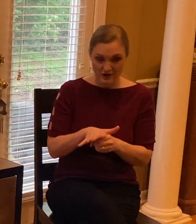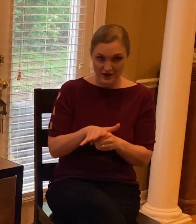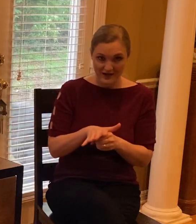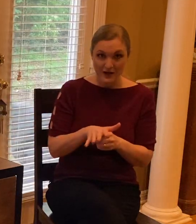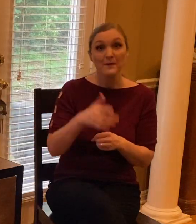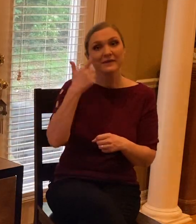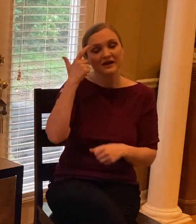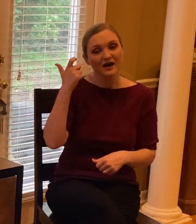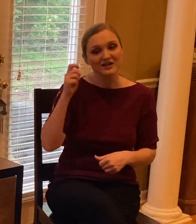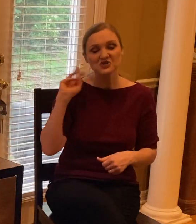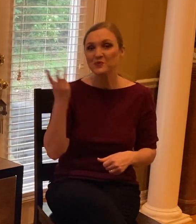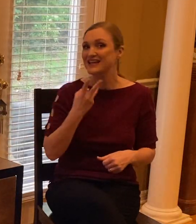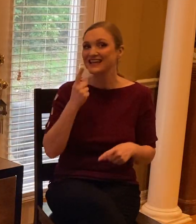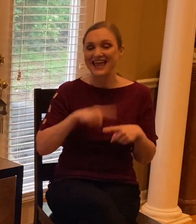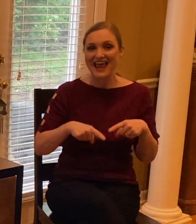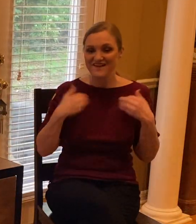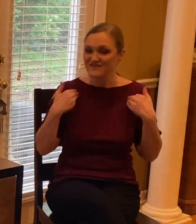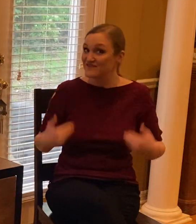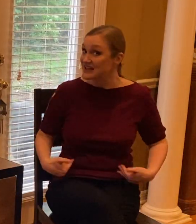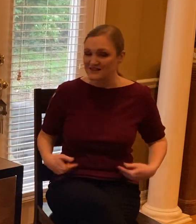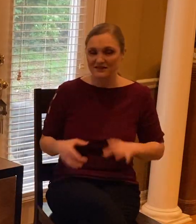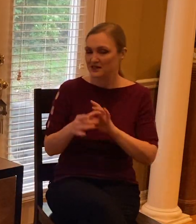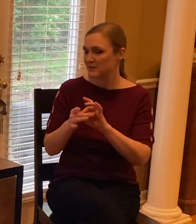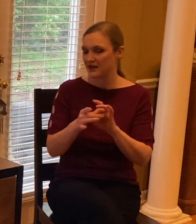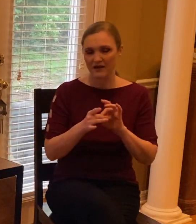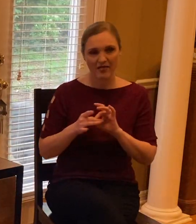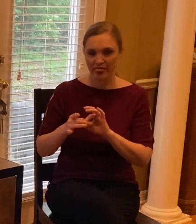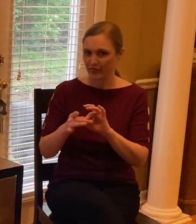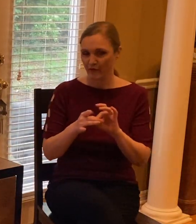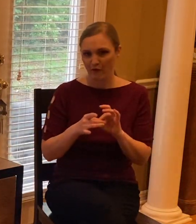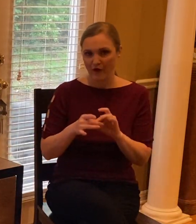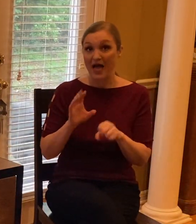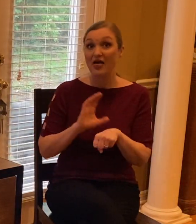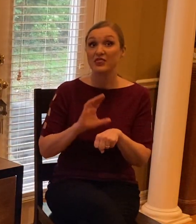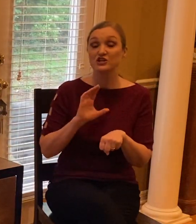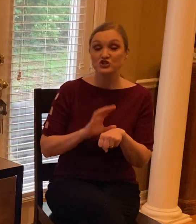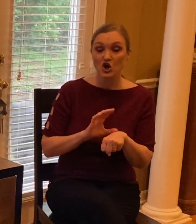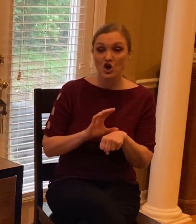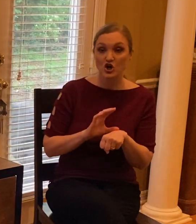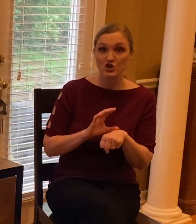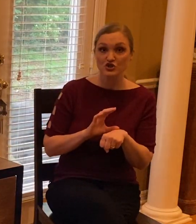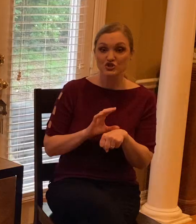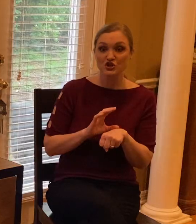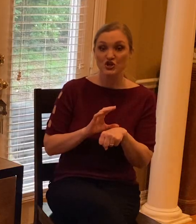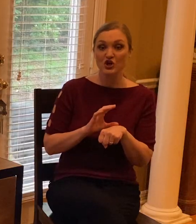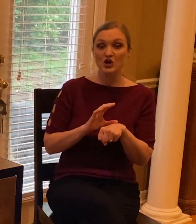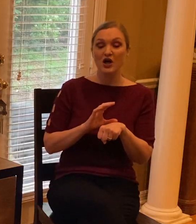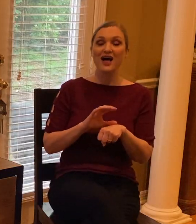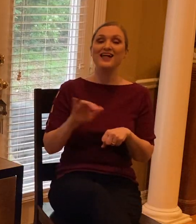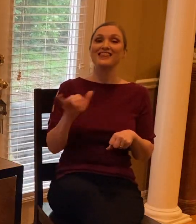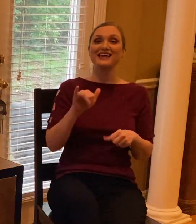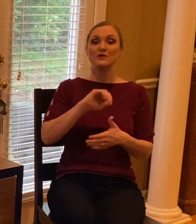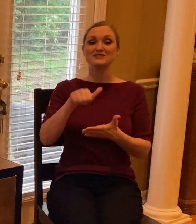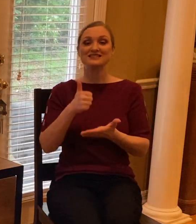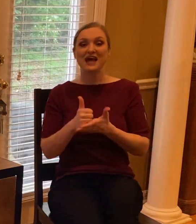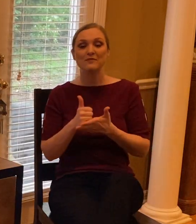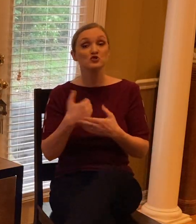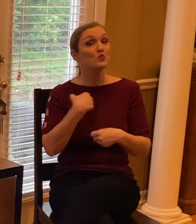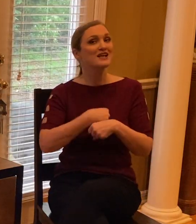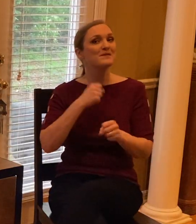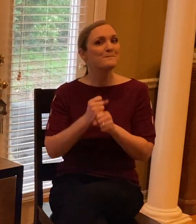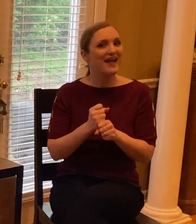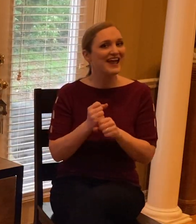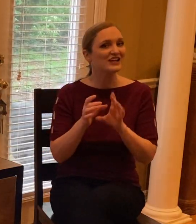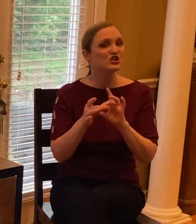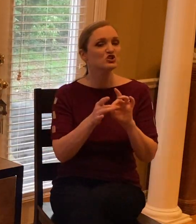quarantine, because we're not able to be together. And the church, as it was instituted, was designed to